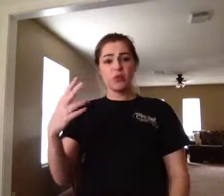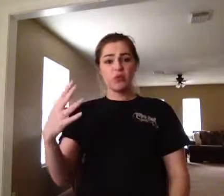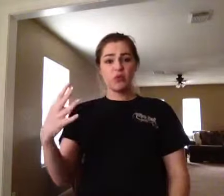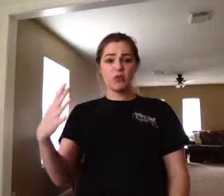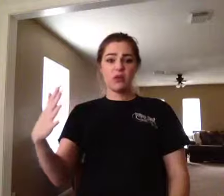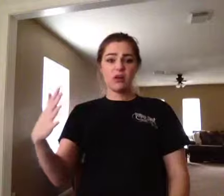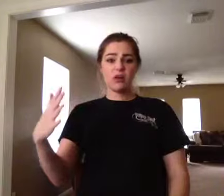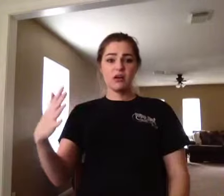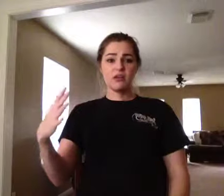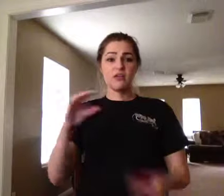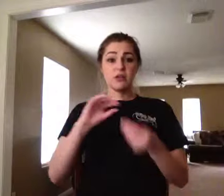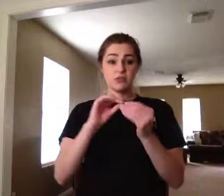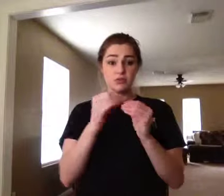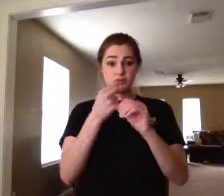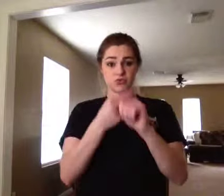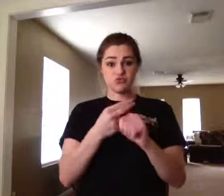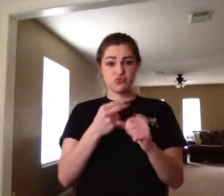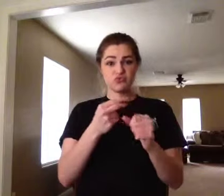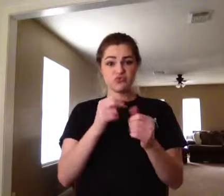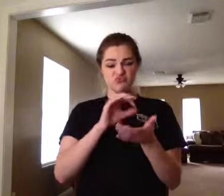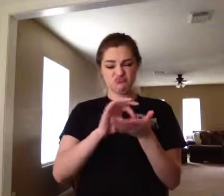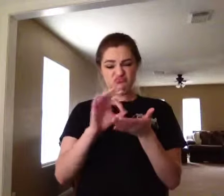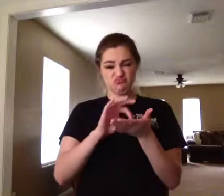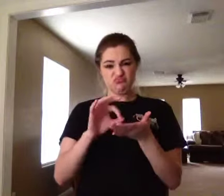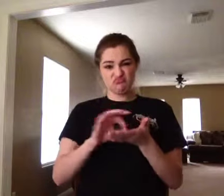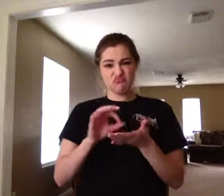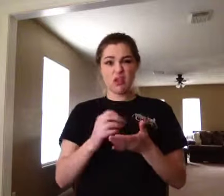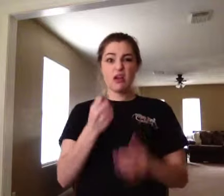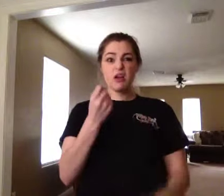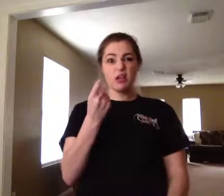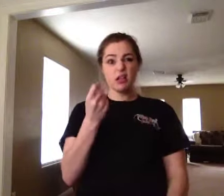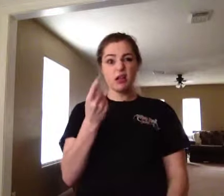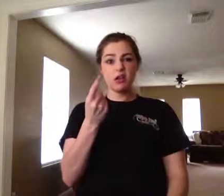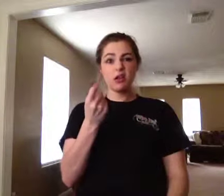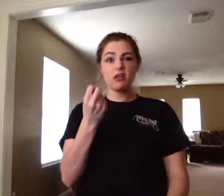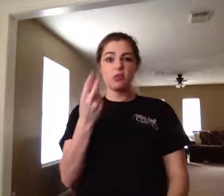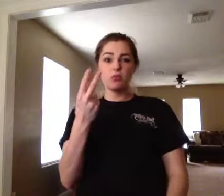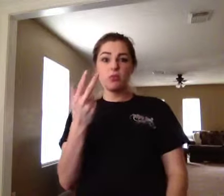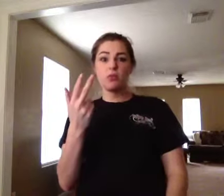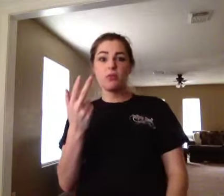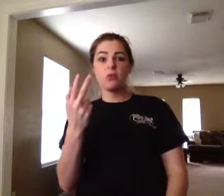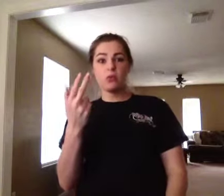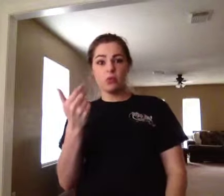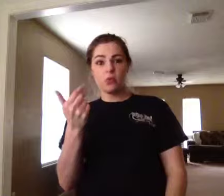9, 10, 11, 12, 13, 14, 15, and so on.